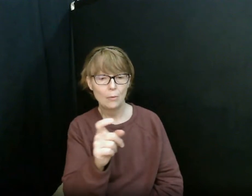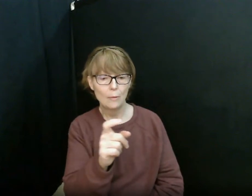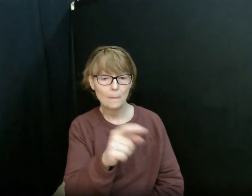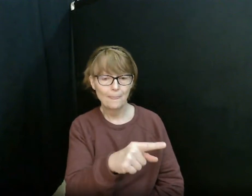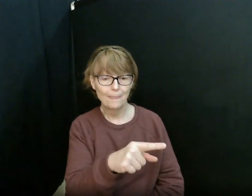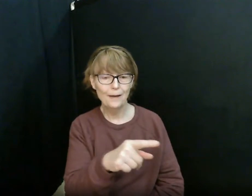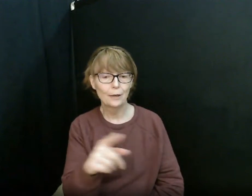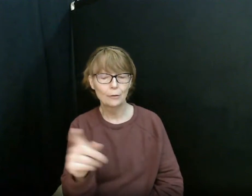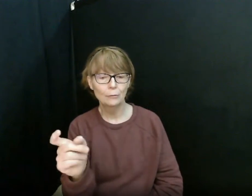There you go.